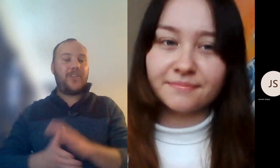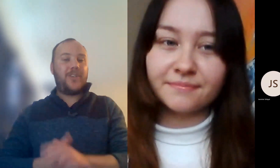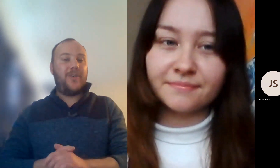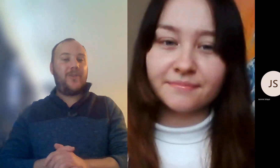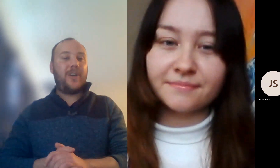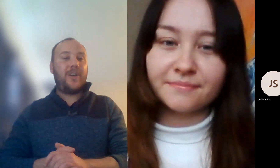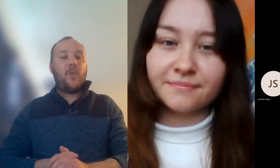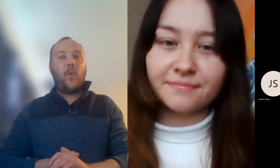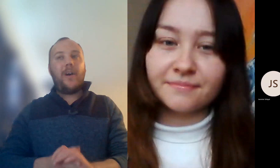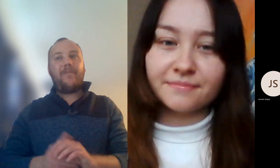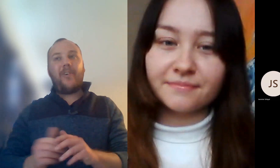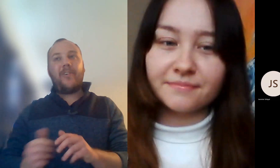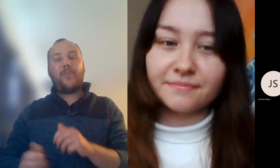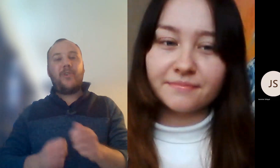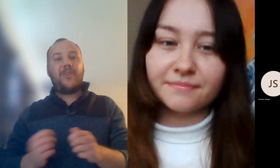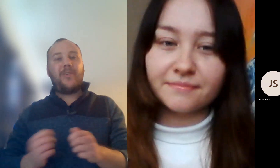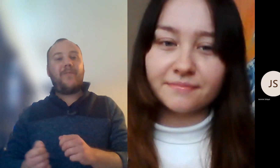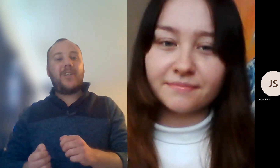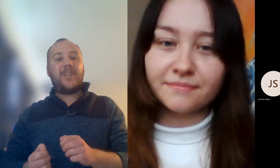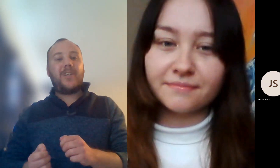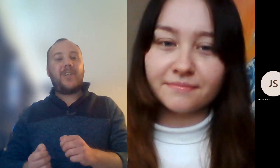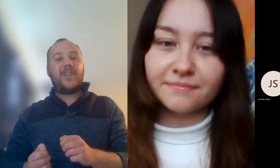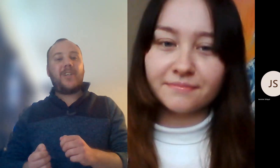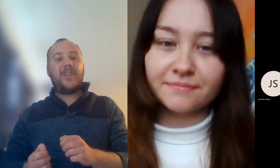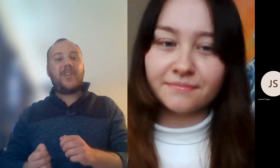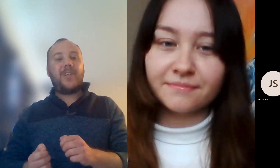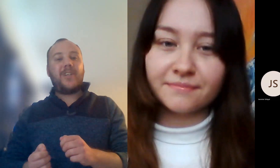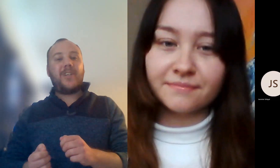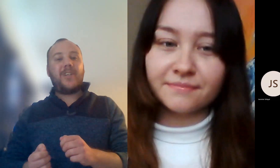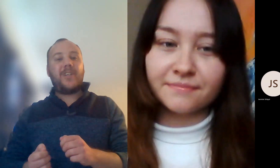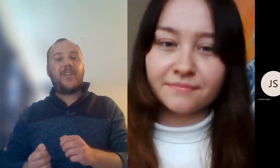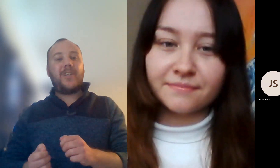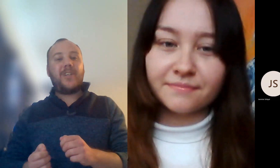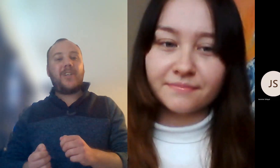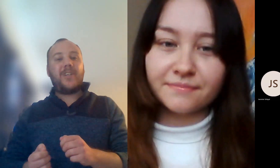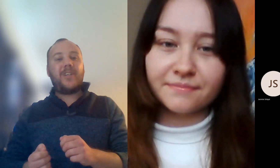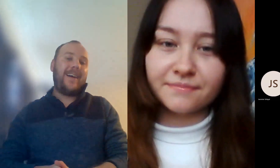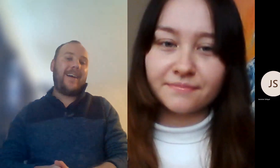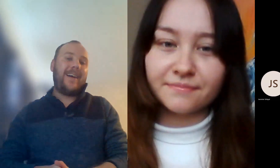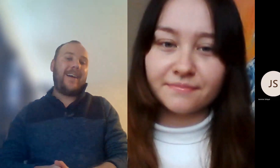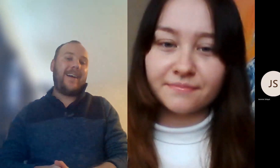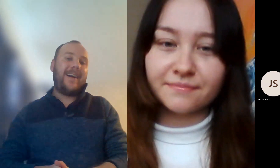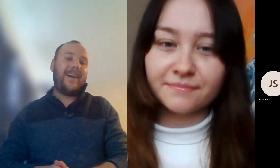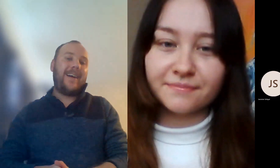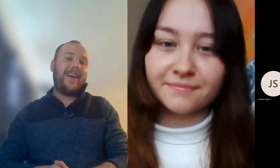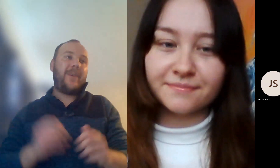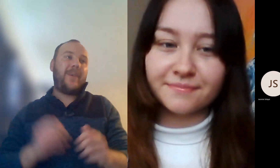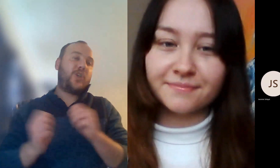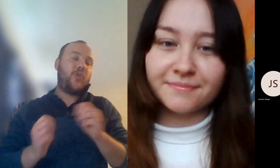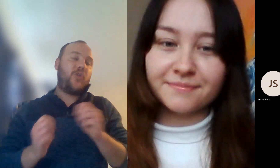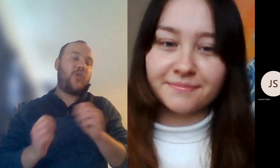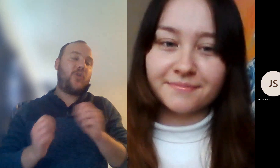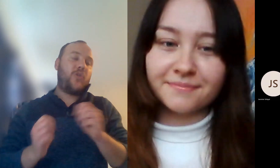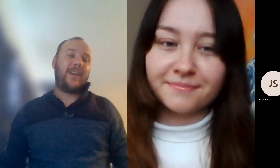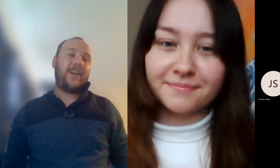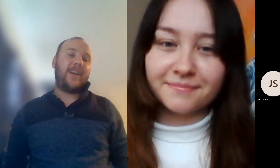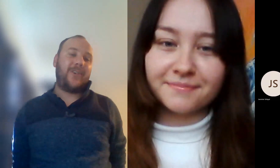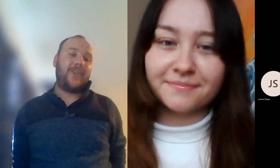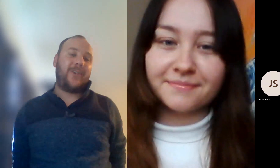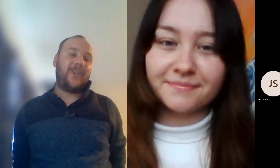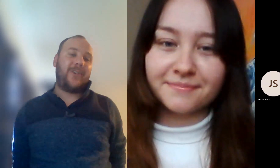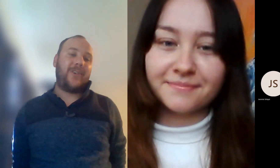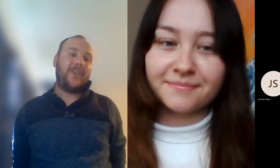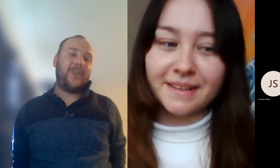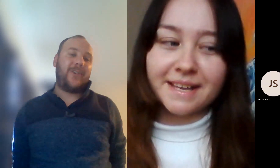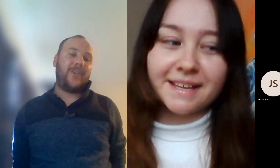oh, that's what I want to do. What advice would you give to them based on your own experiences? If they were unsure about doing